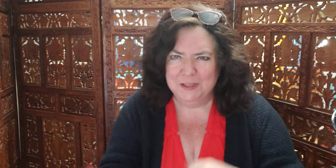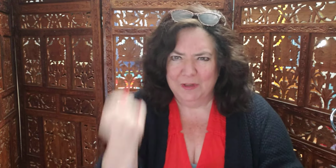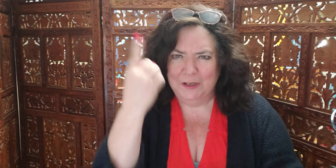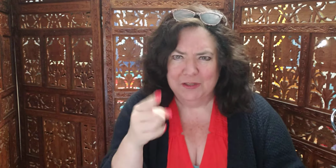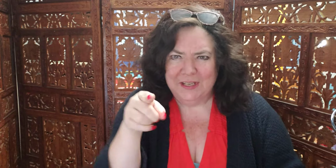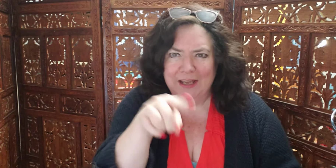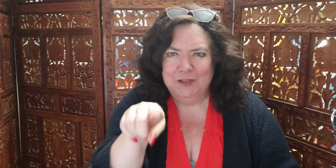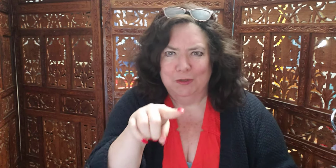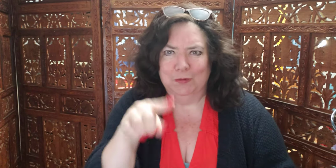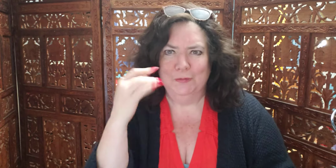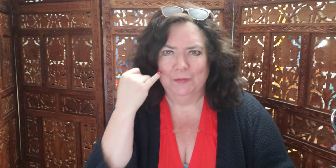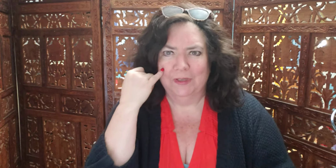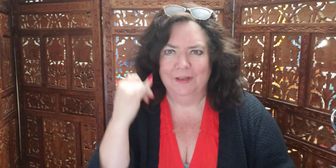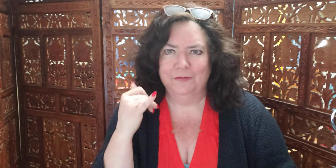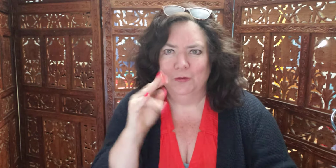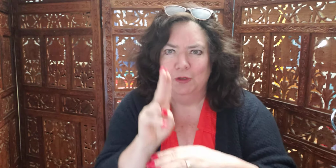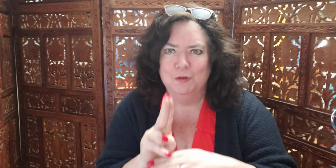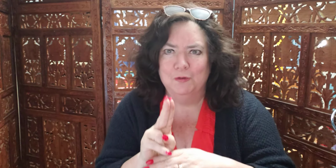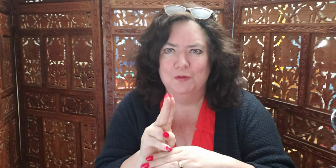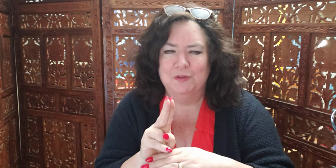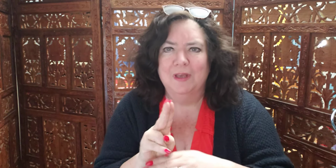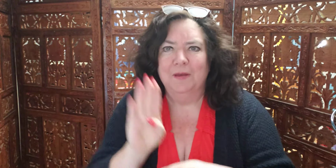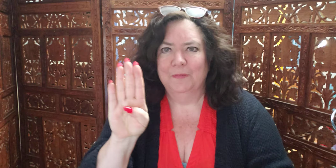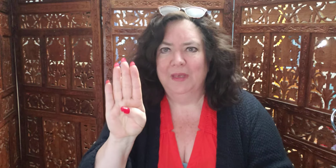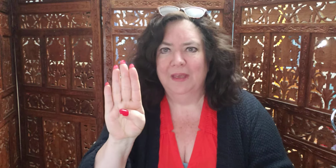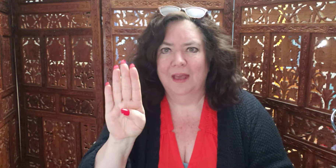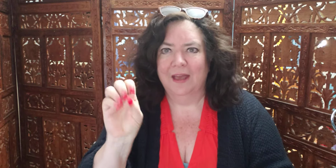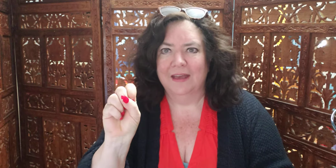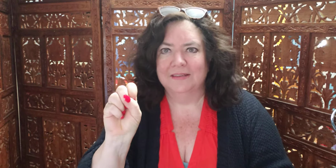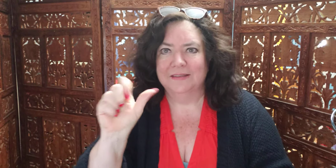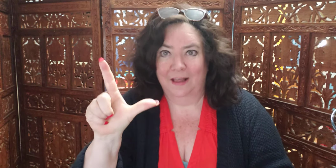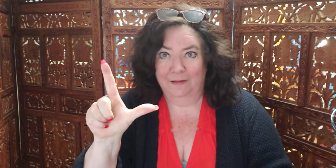will understand you if you use BSL.